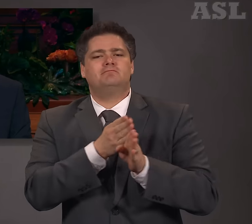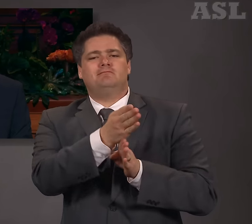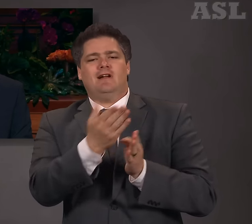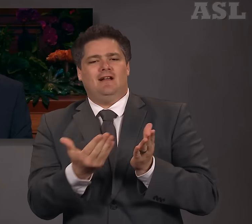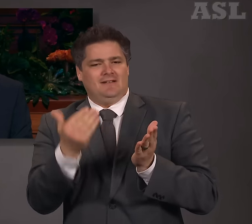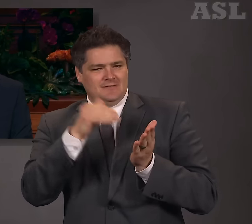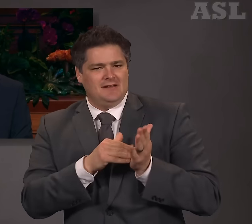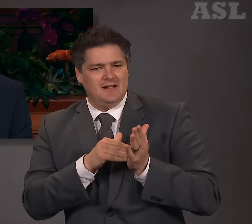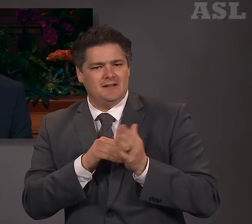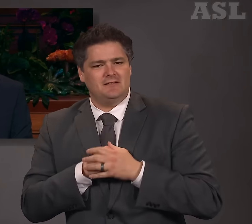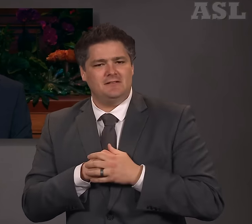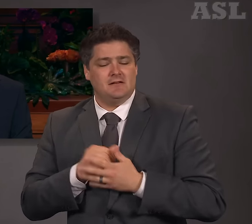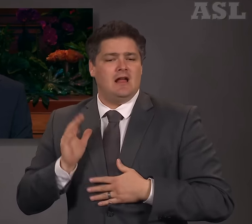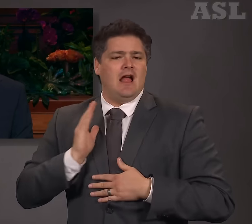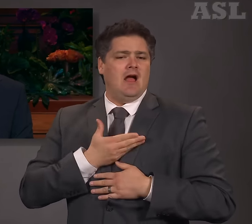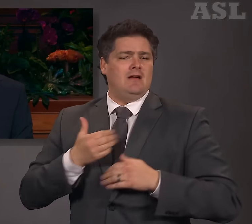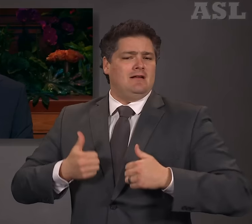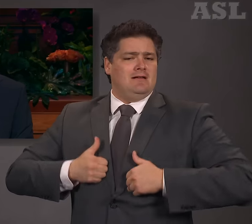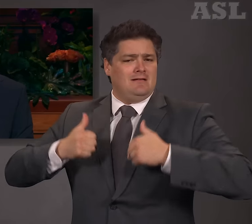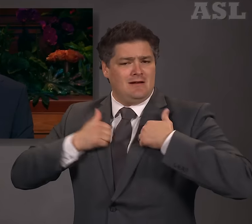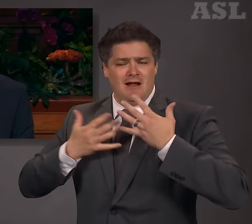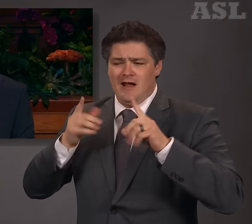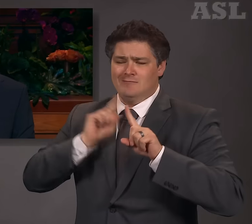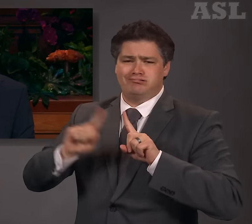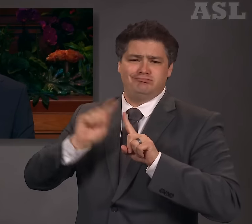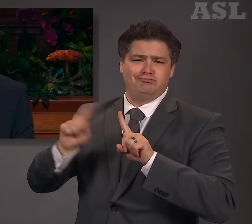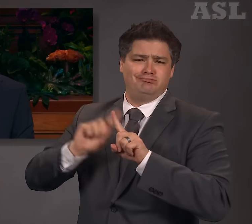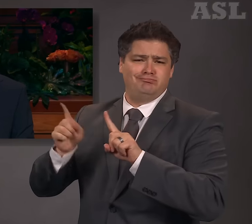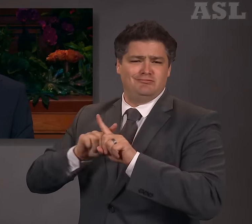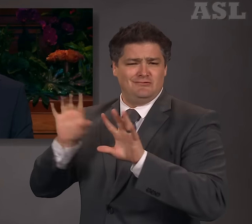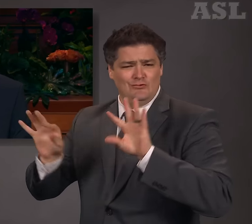patiently until we are able to change our course again.